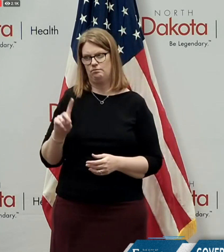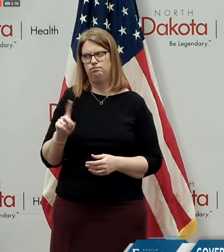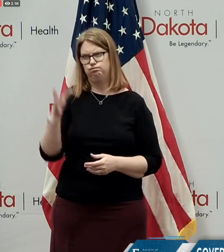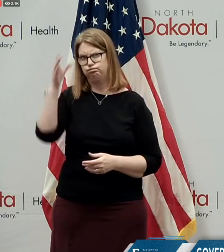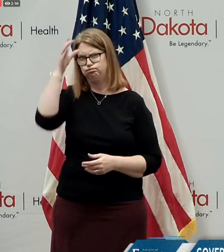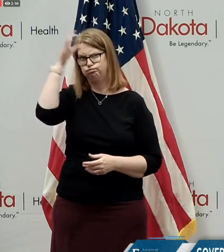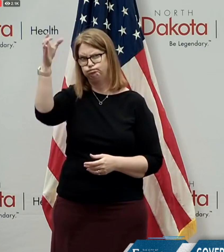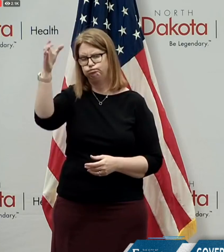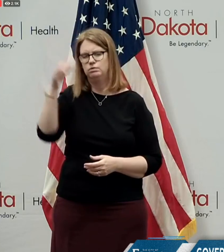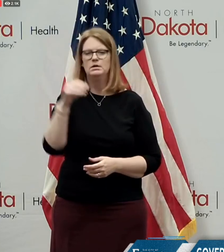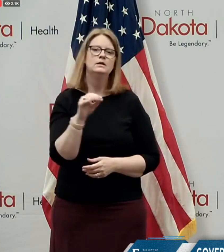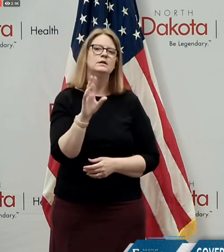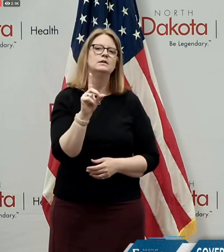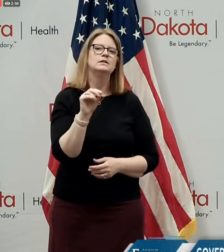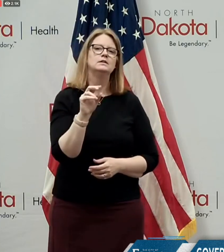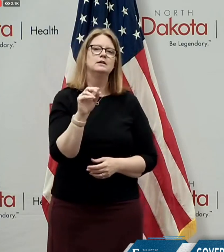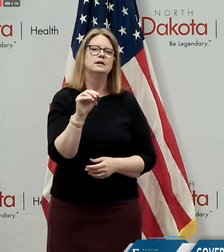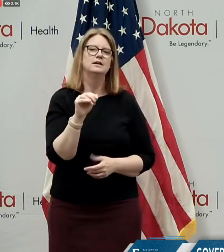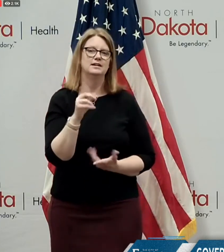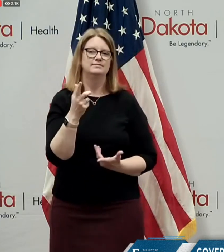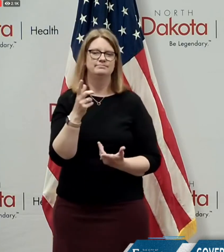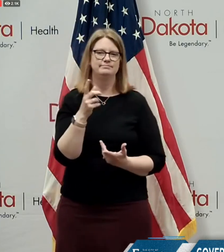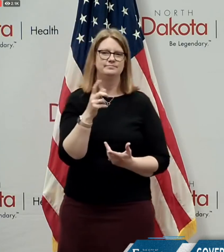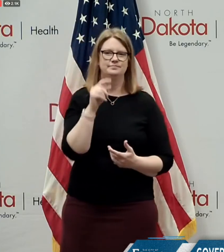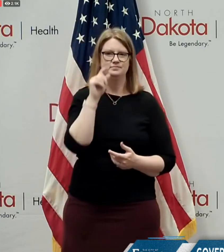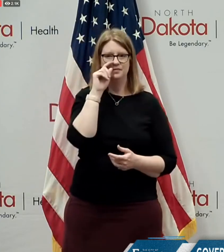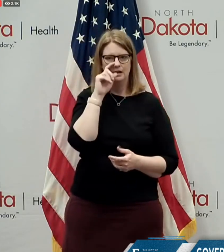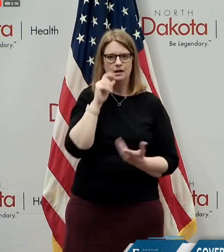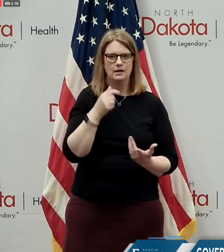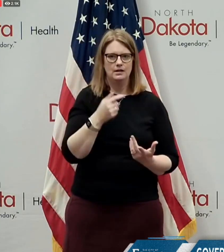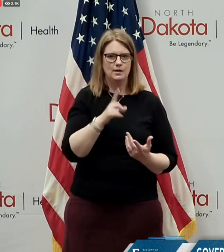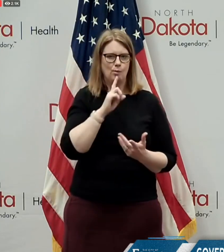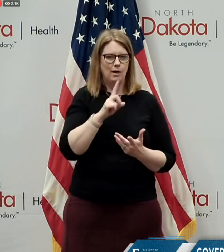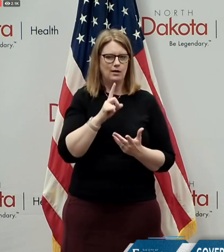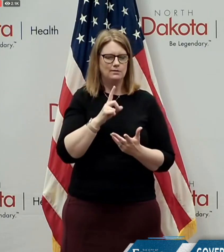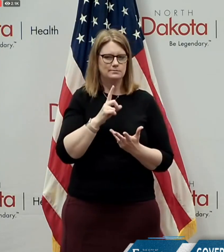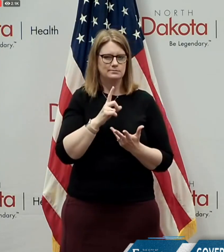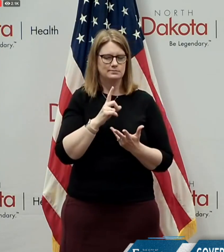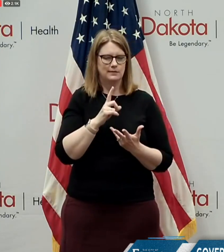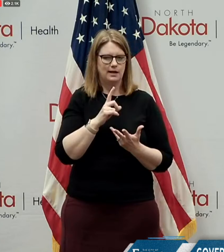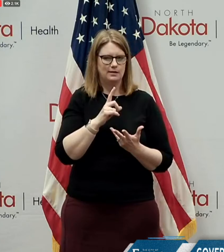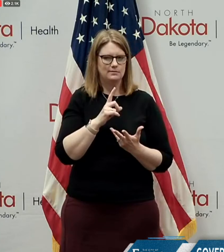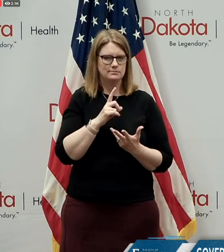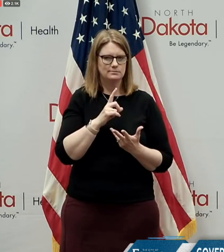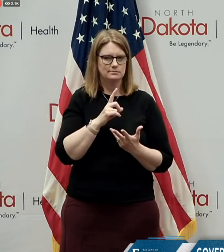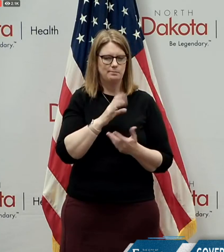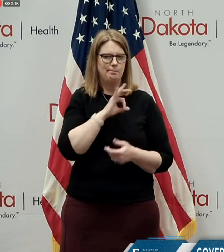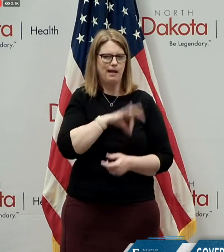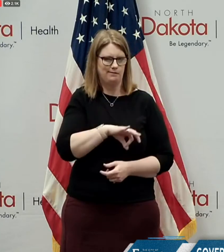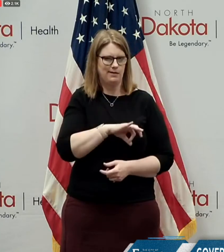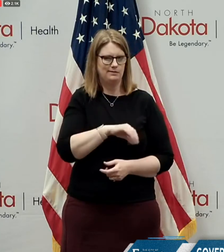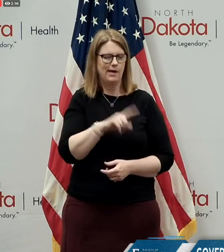Don Warren is going to be a real asset for us, and